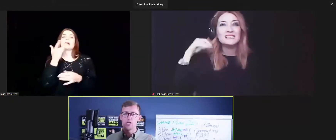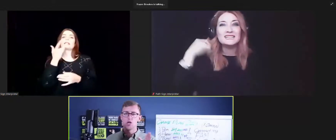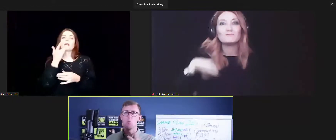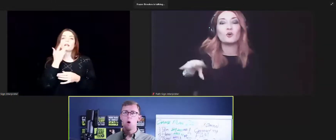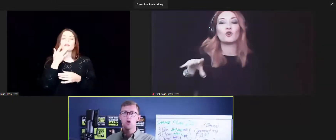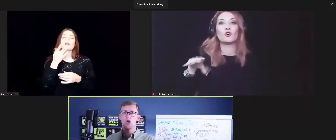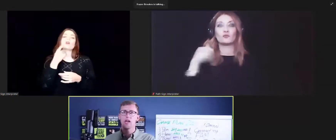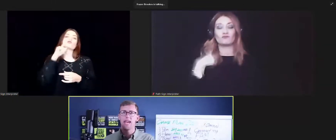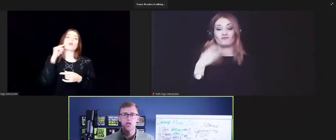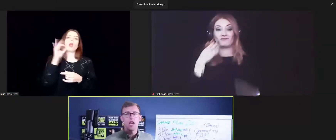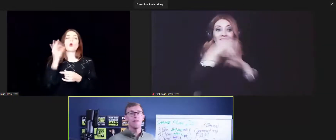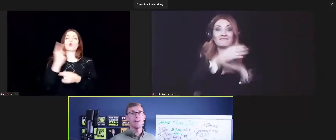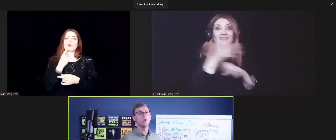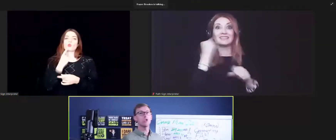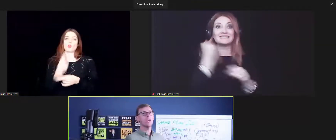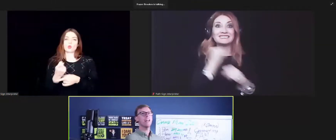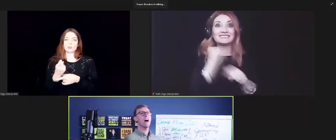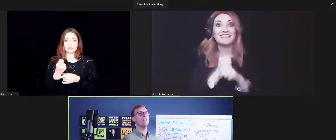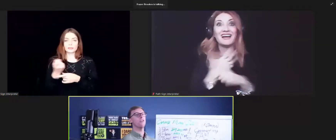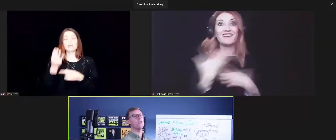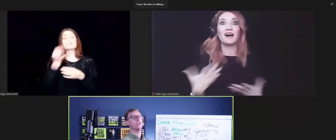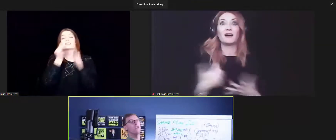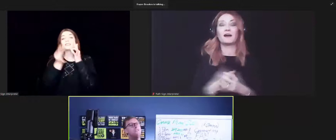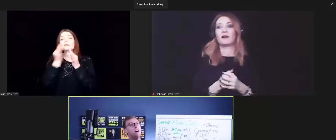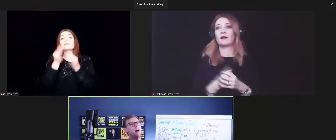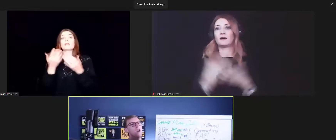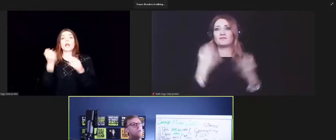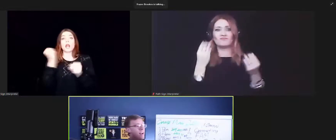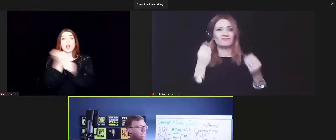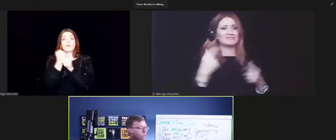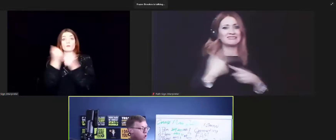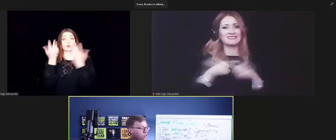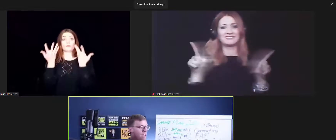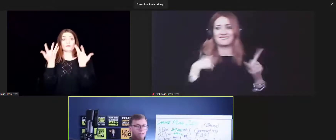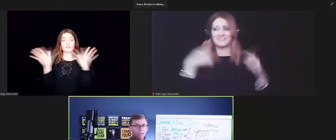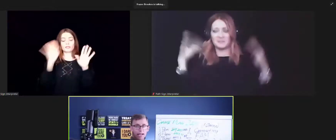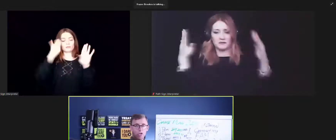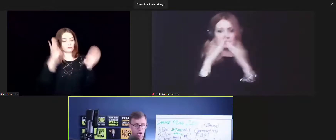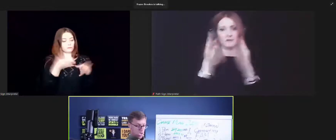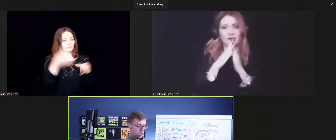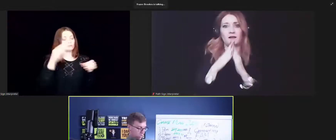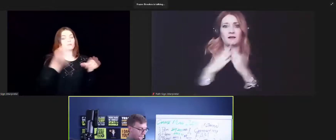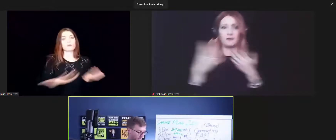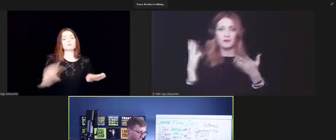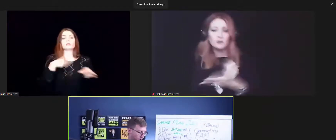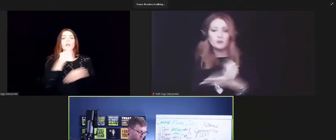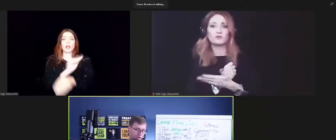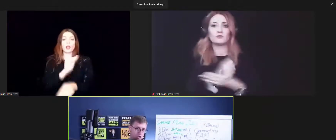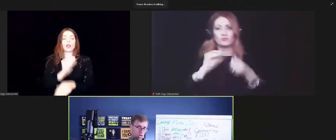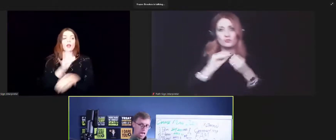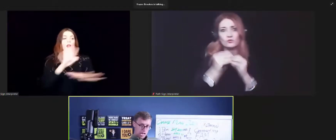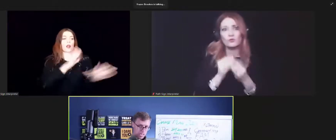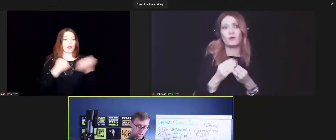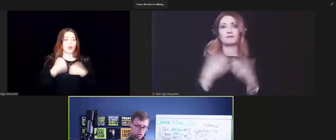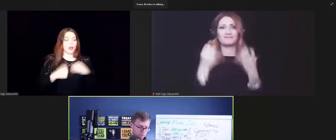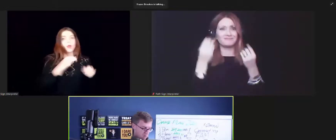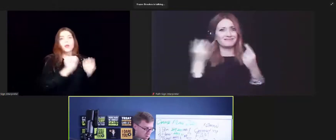kids, you wash your kids, then you sit down in front of the sofa, ready to watch Netflix. You get your phone because you